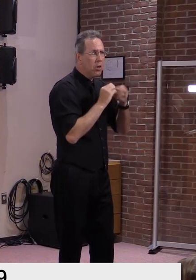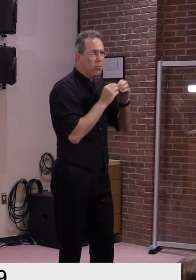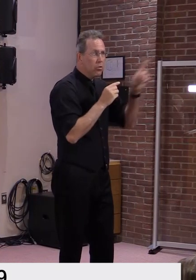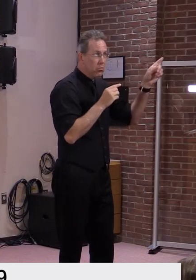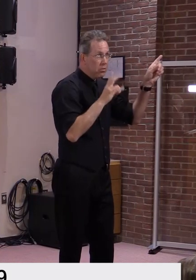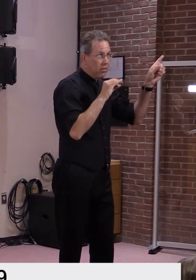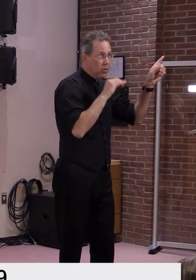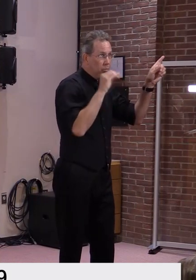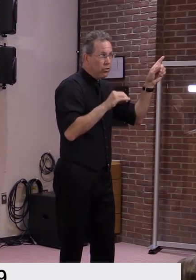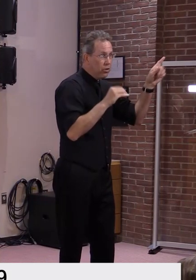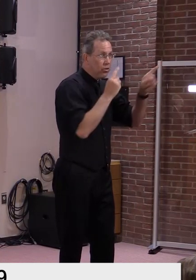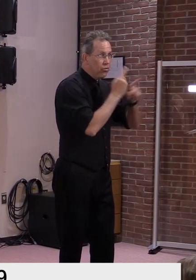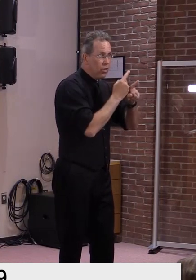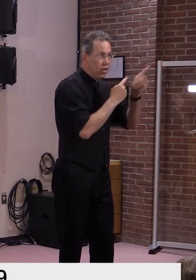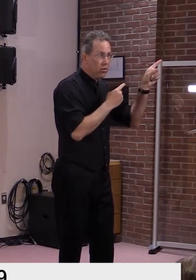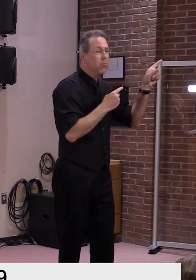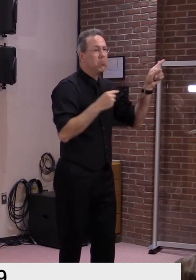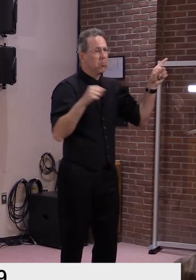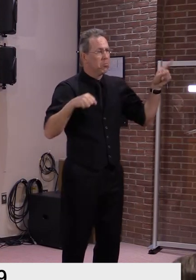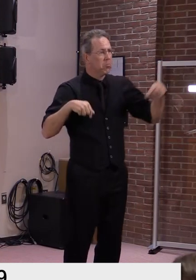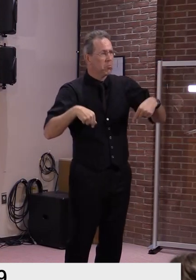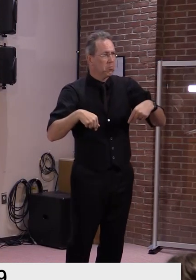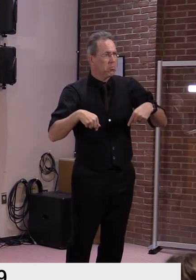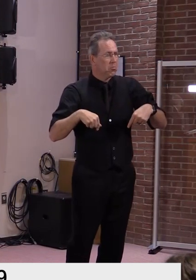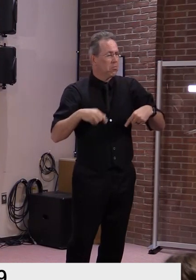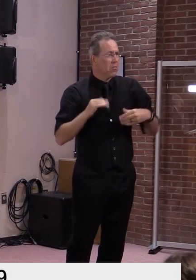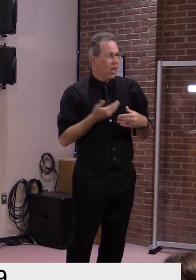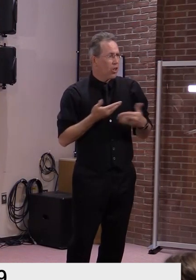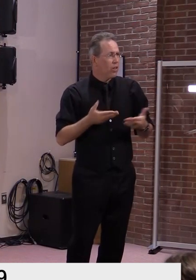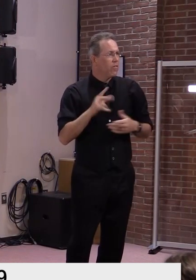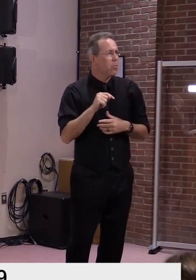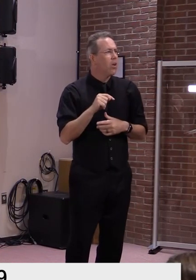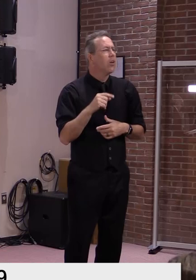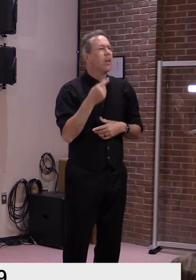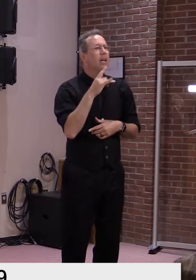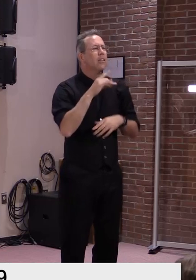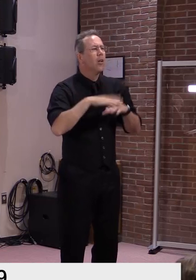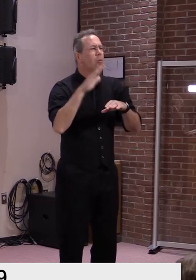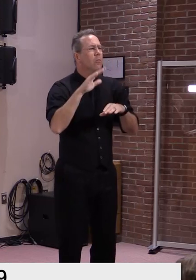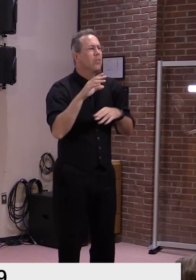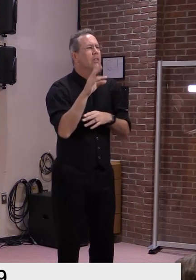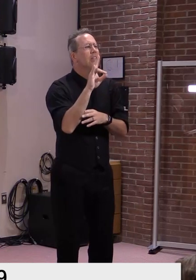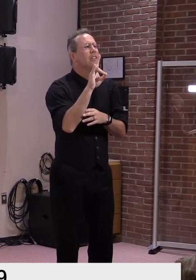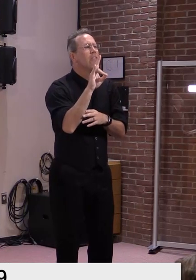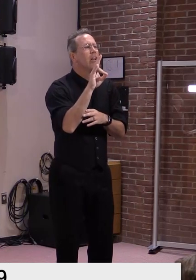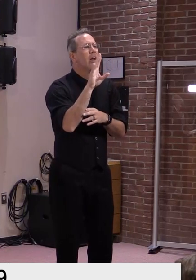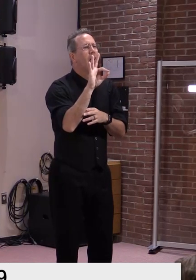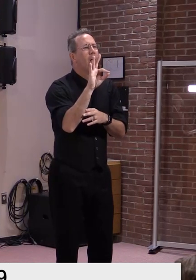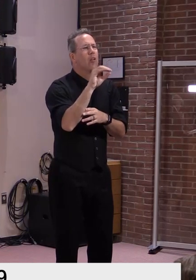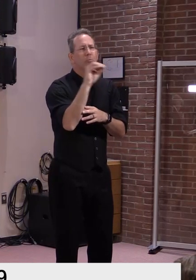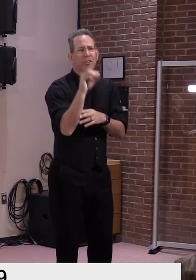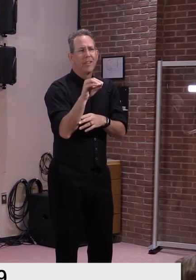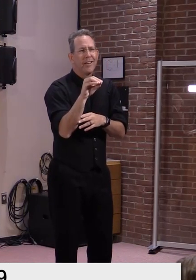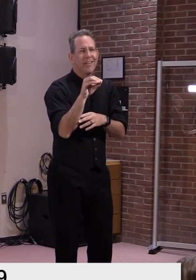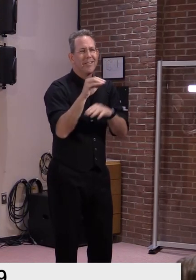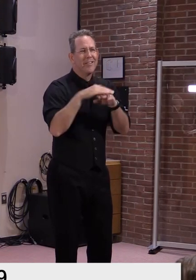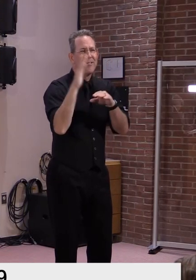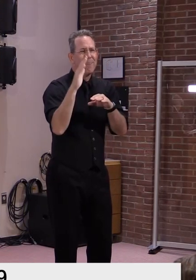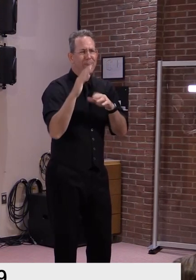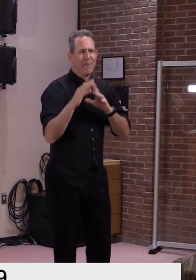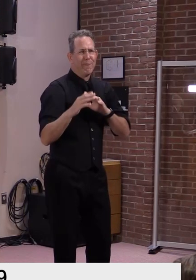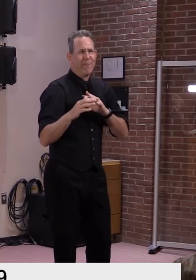1. Vermonters 18 plus with at least one dose were at 79.4%, and all Vermonters with at